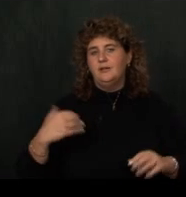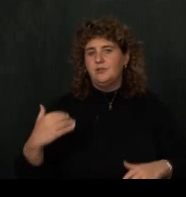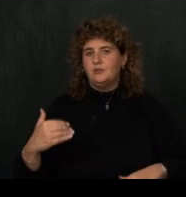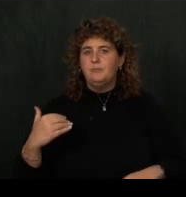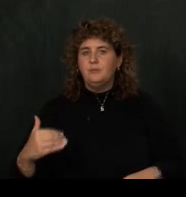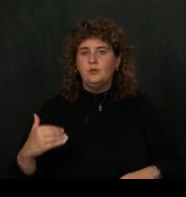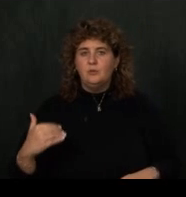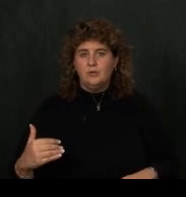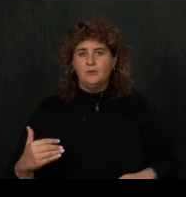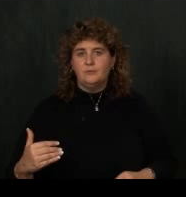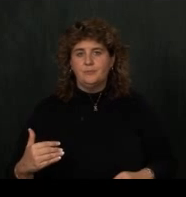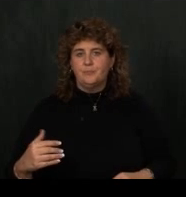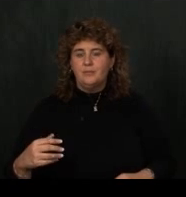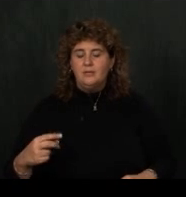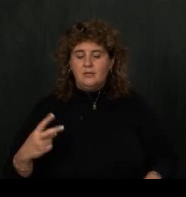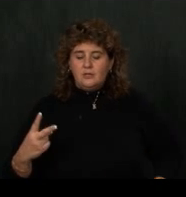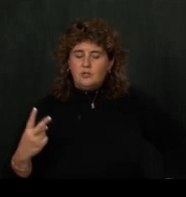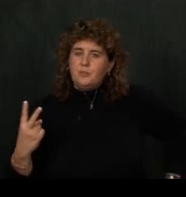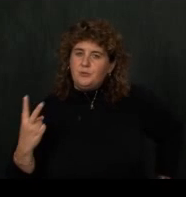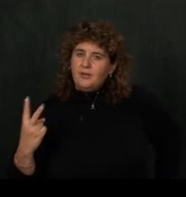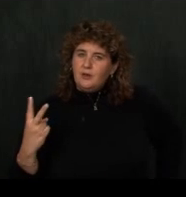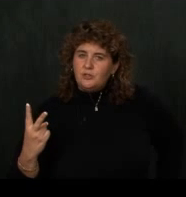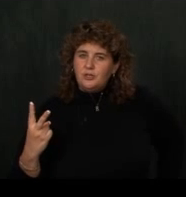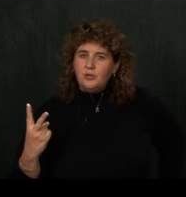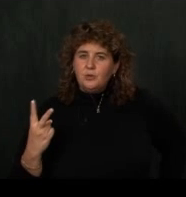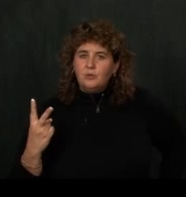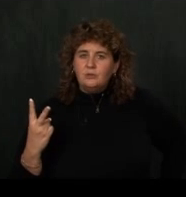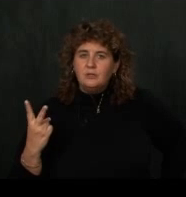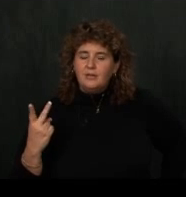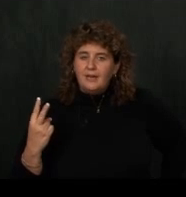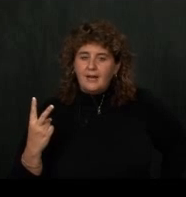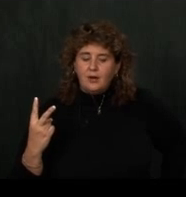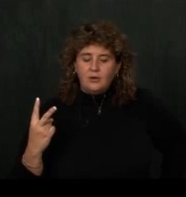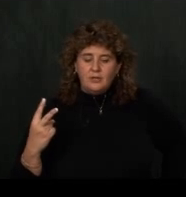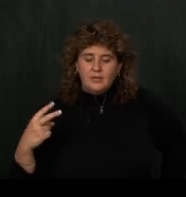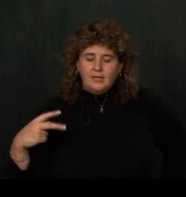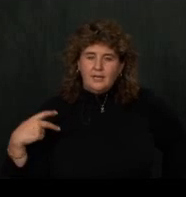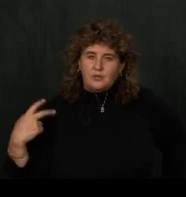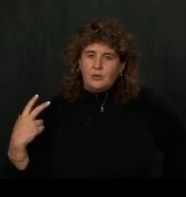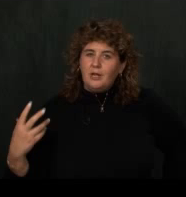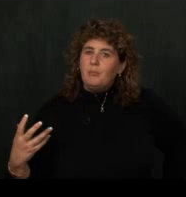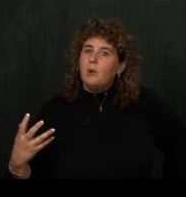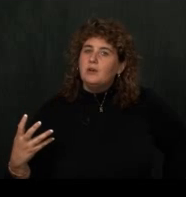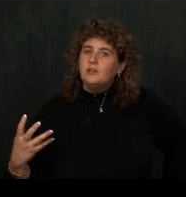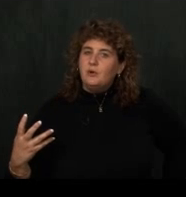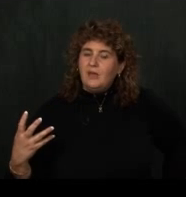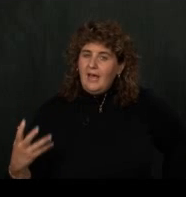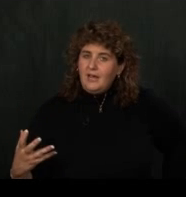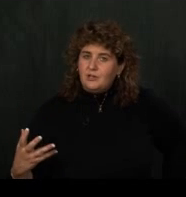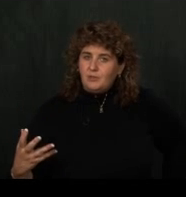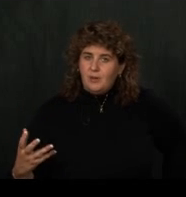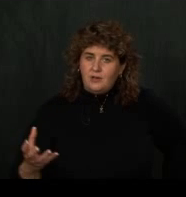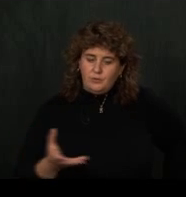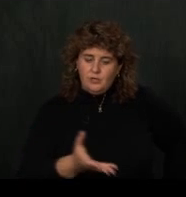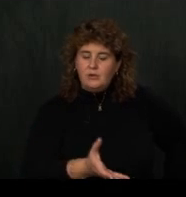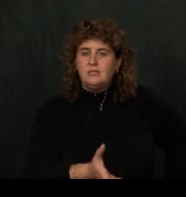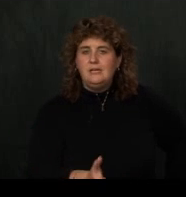strep pneumo. So between those 2, now it's really important to know the age of the patient. We know it's a